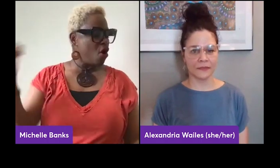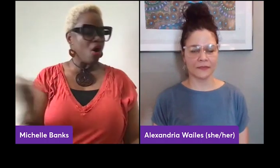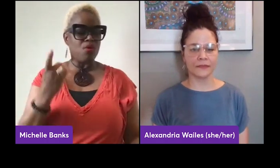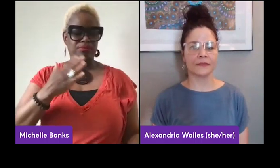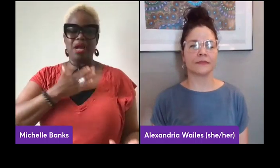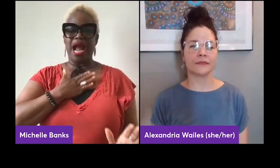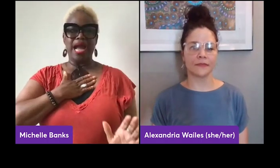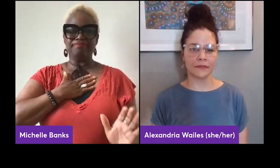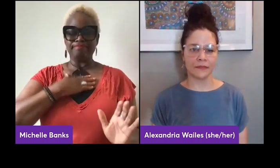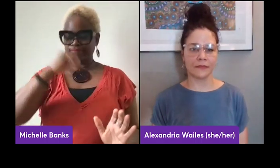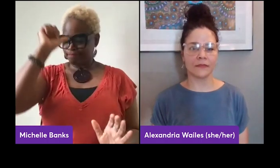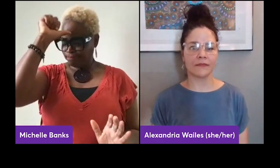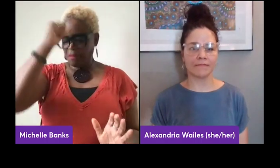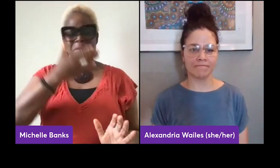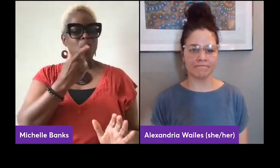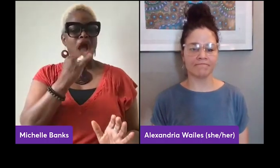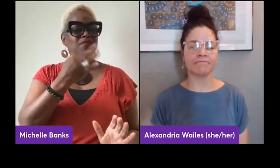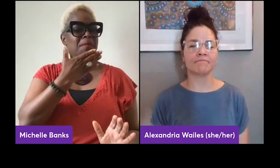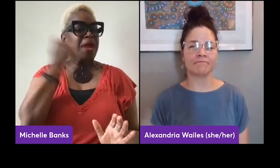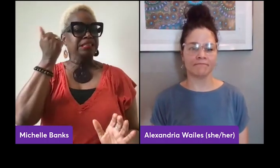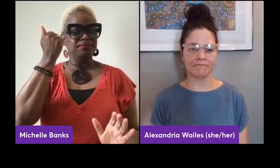That has always stayed with me.